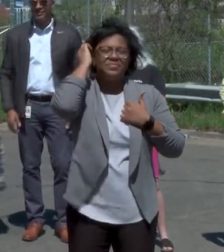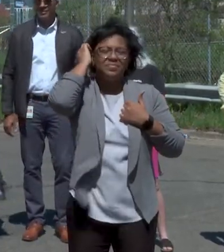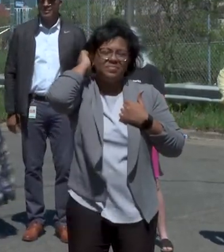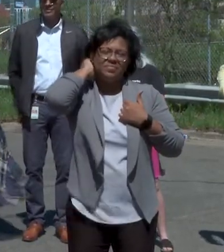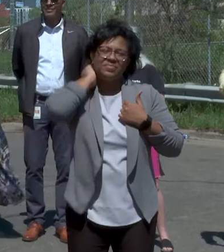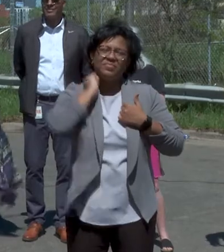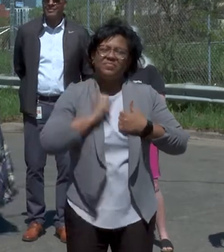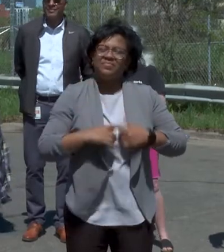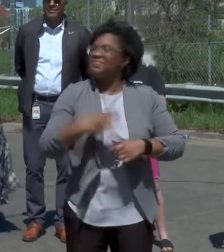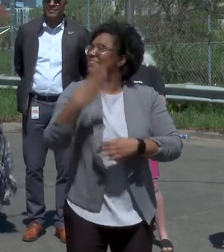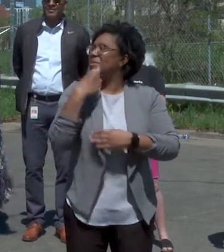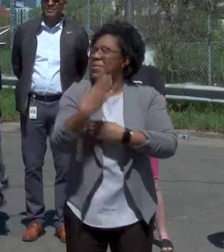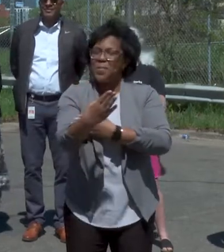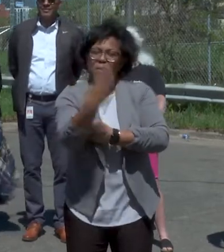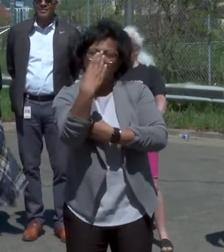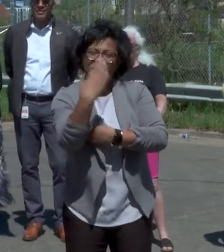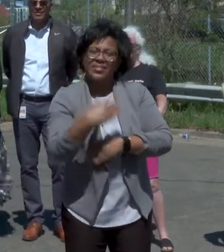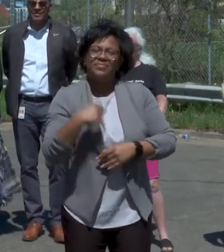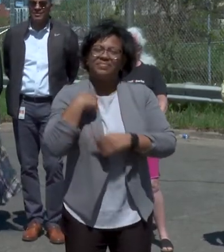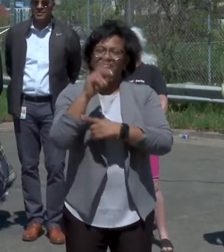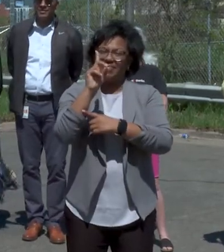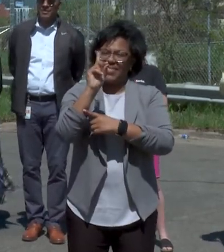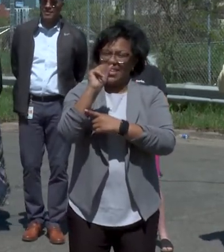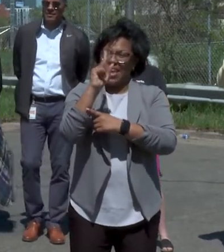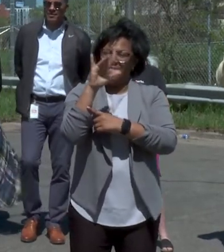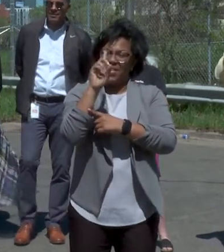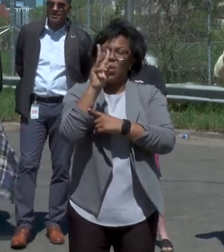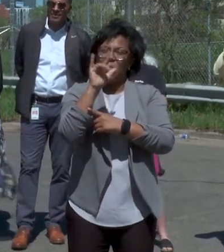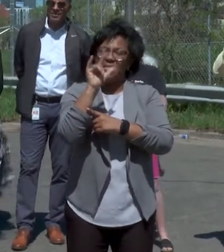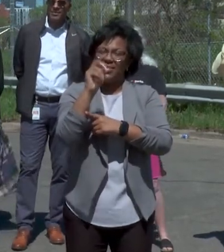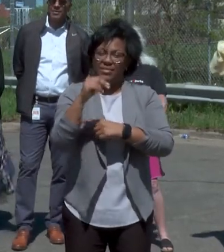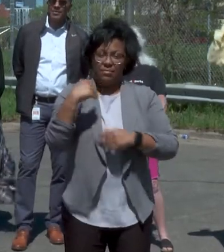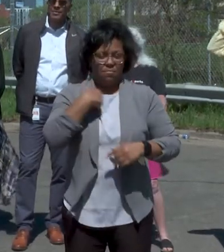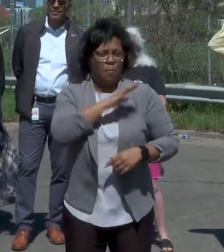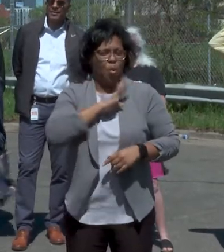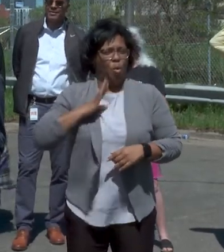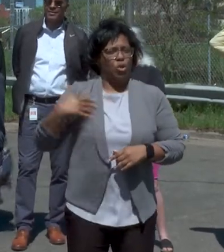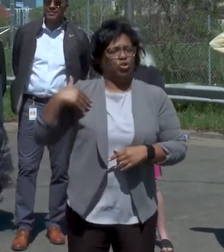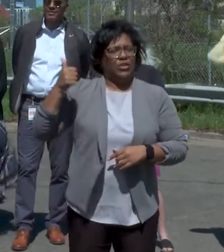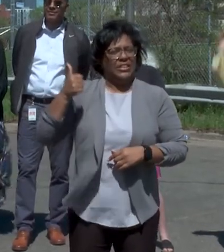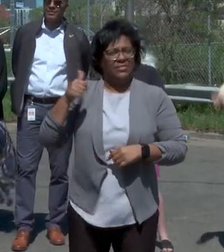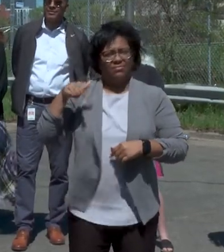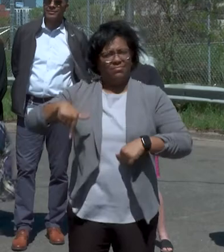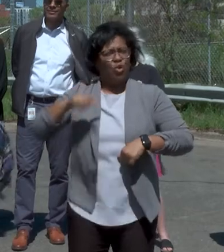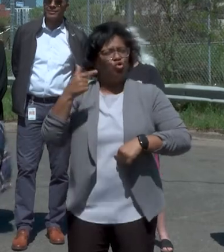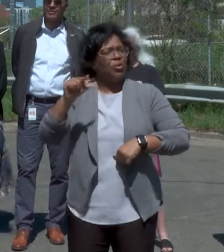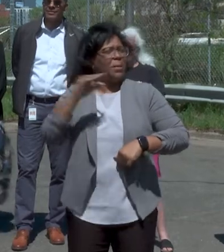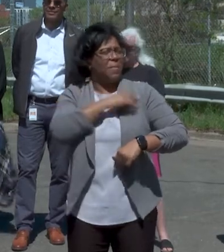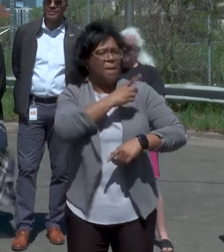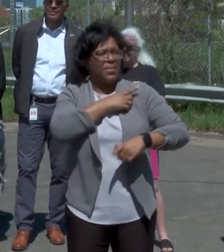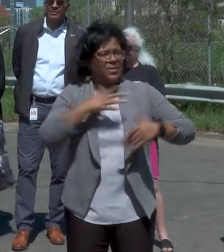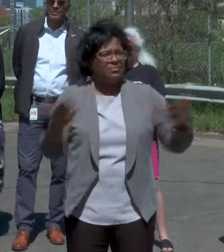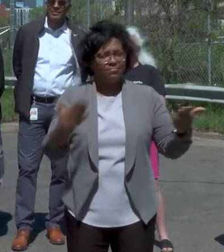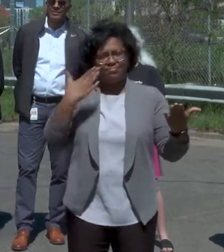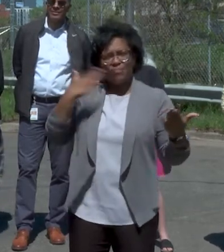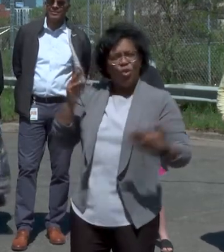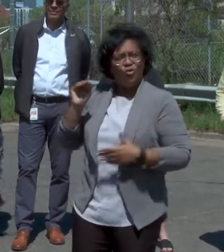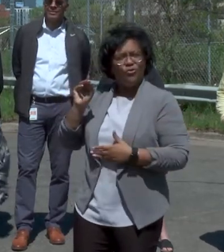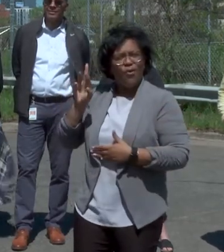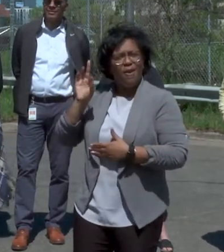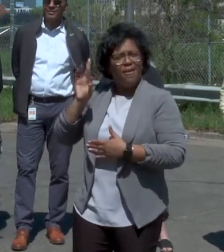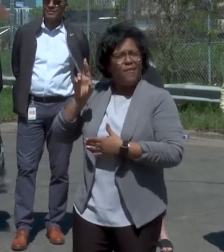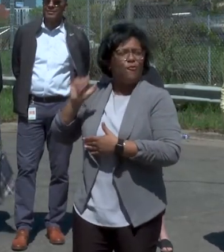Good morning. I'm David Wilson, the board chair of Green Minneapolis, and thank you, Mayor Frey, for proposing this funding to